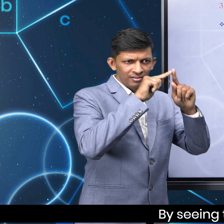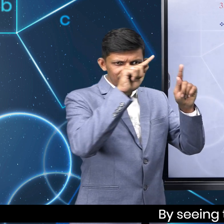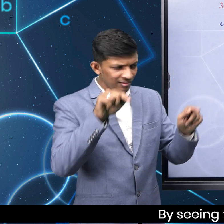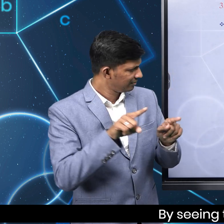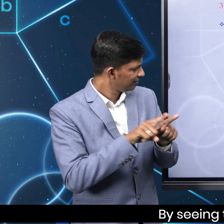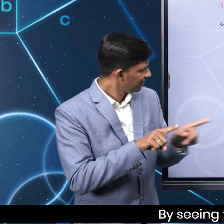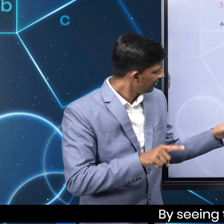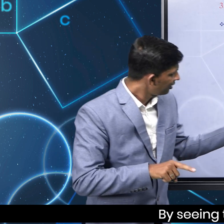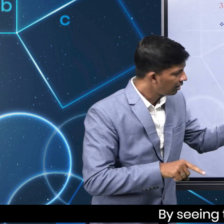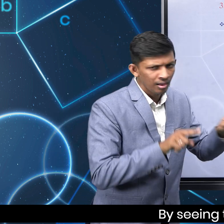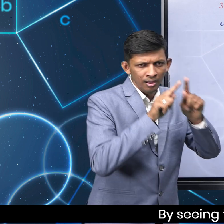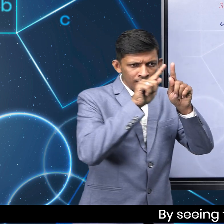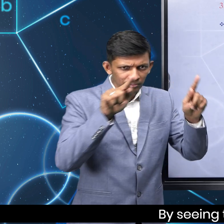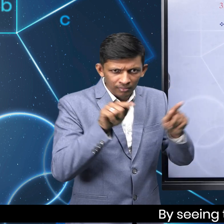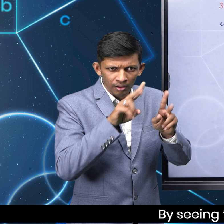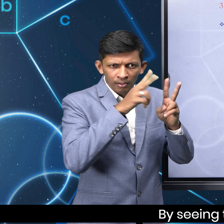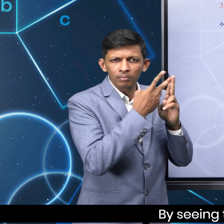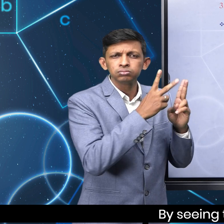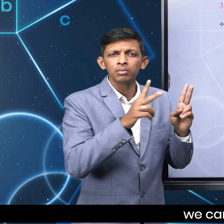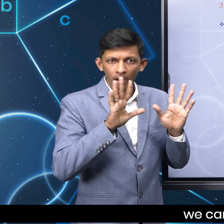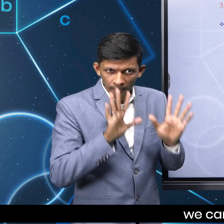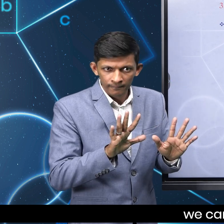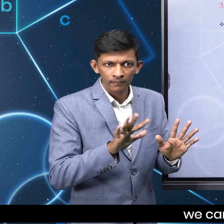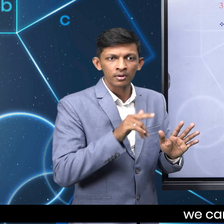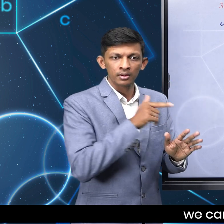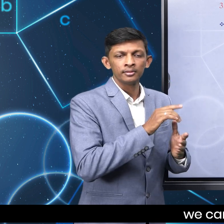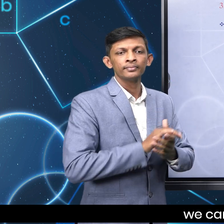By seeing them from different angles, we can observe them easily.